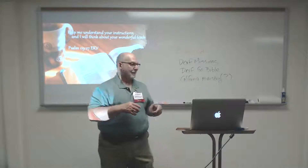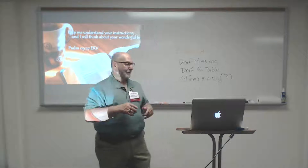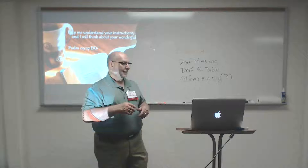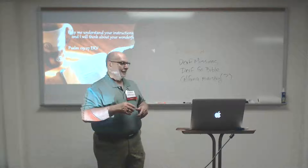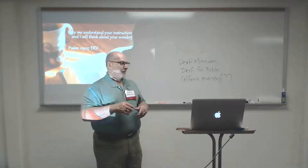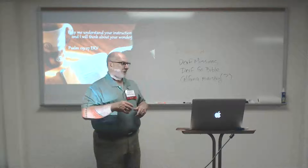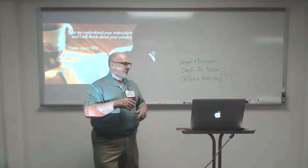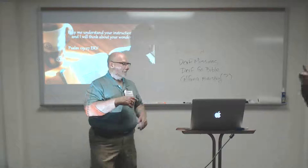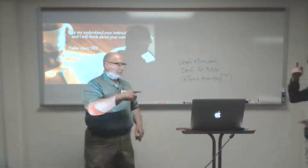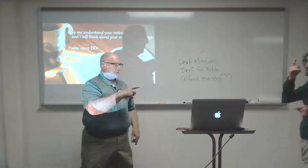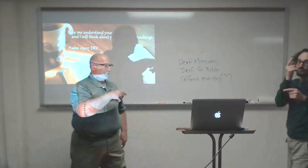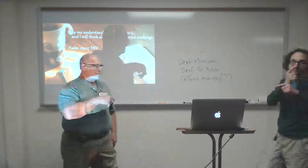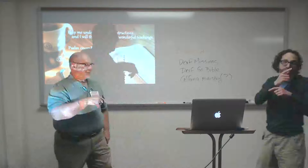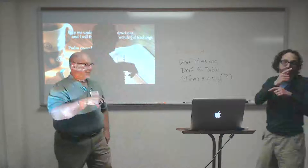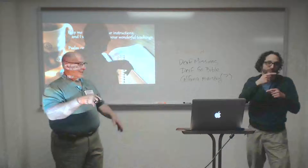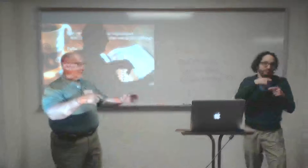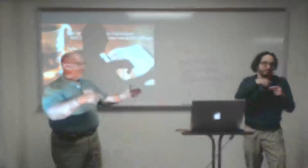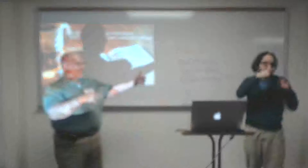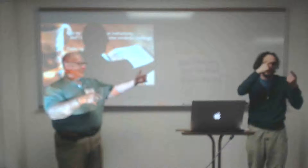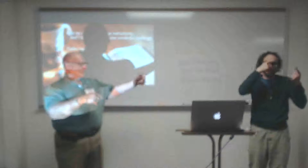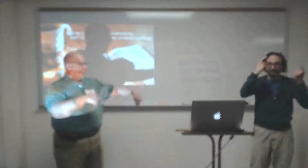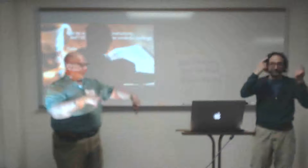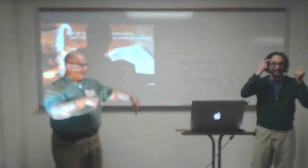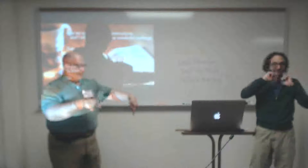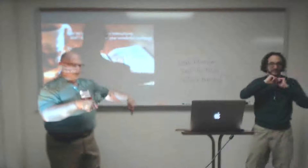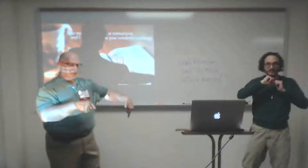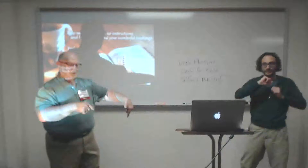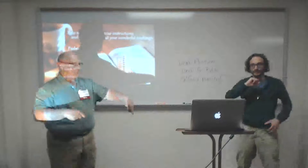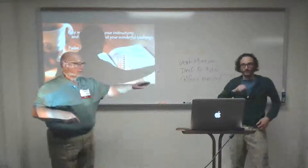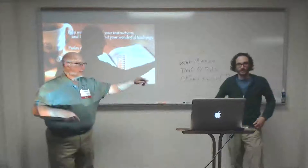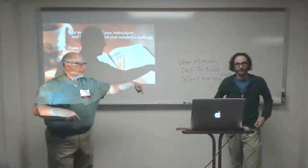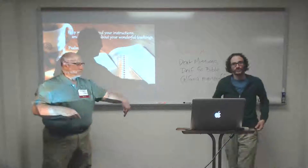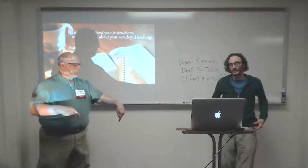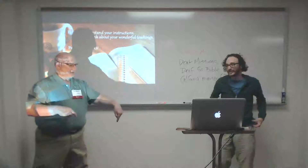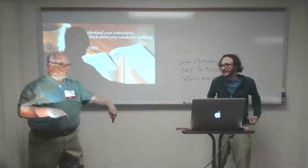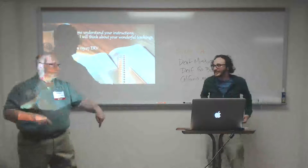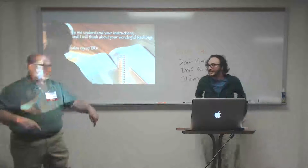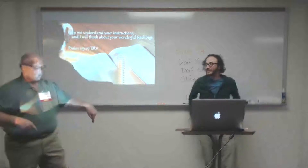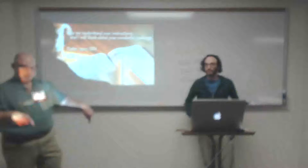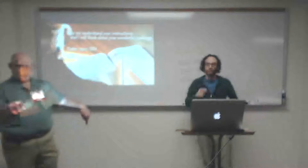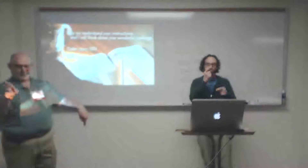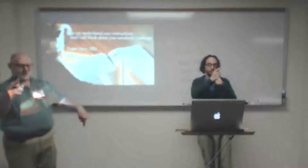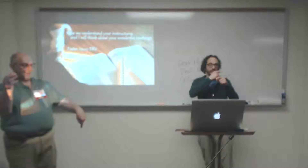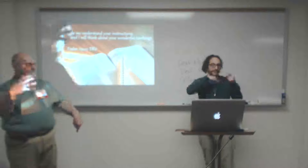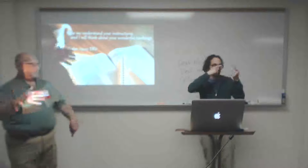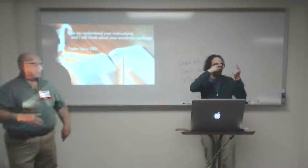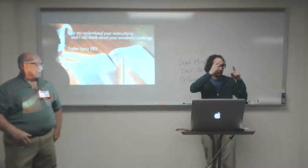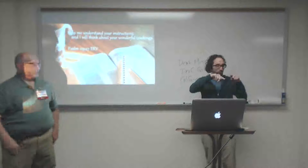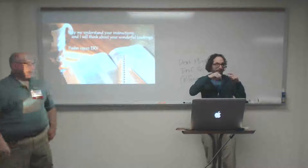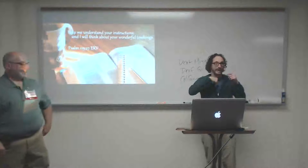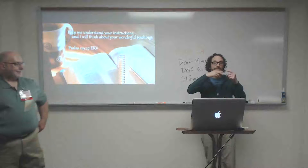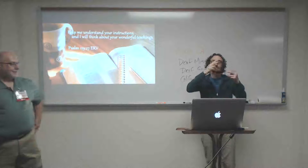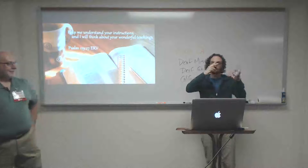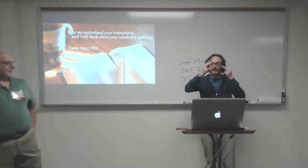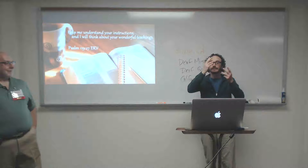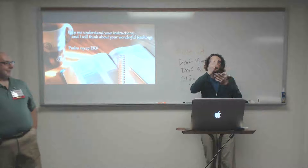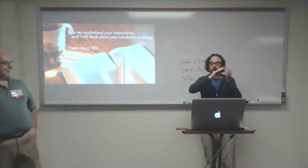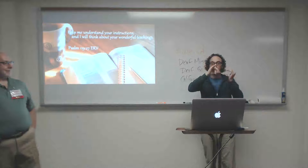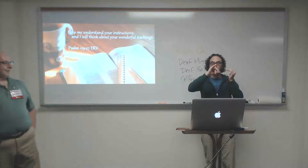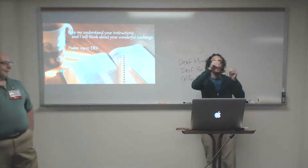Sometimes I'll look at those things up there, and I'll look at it and I'll think, that's not right. And so I'll